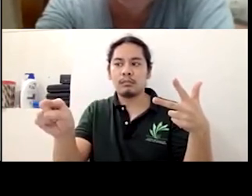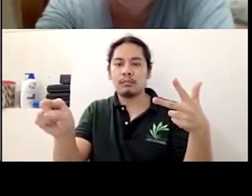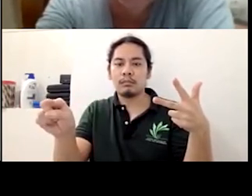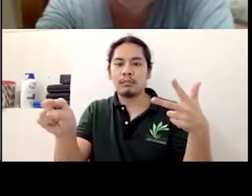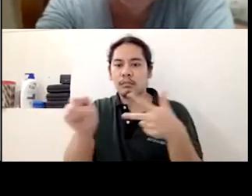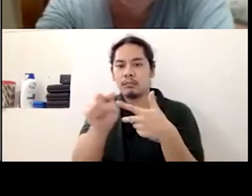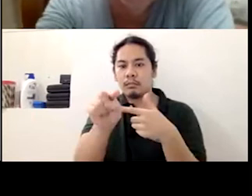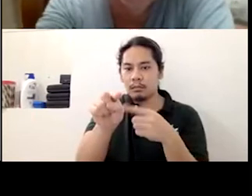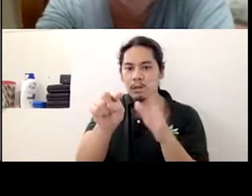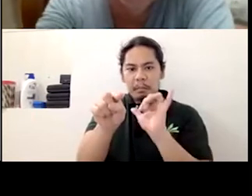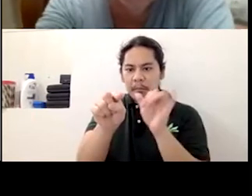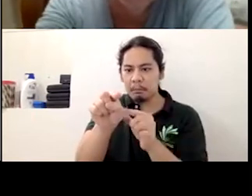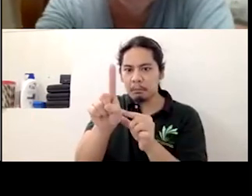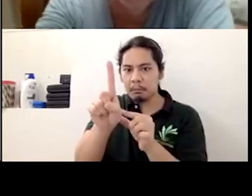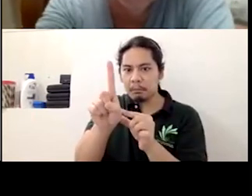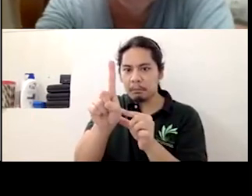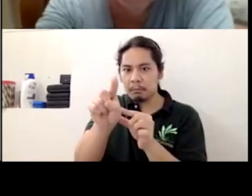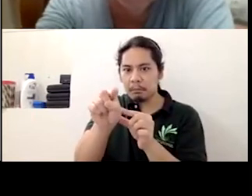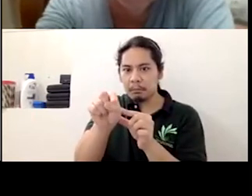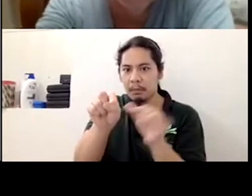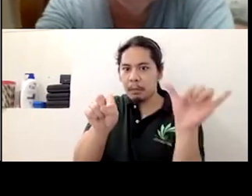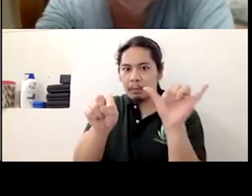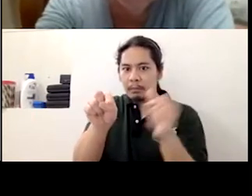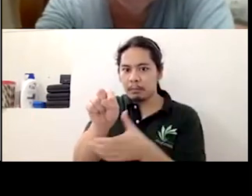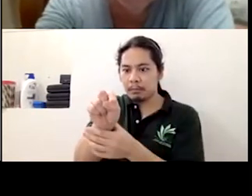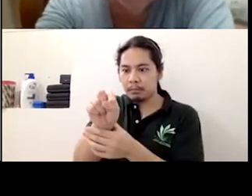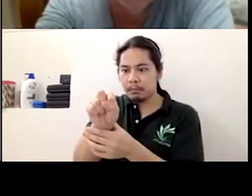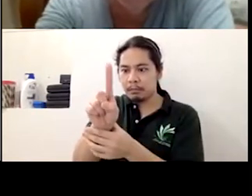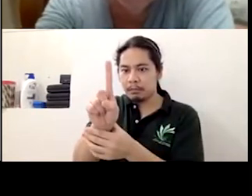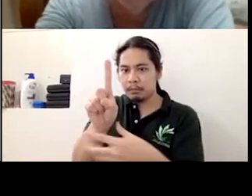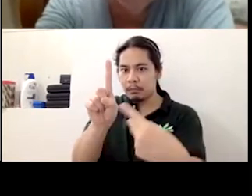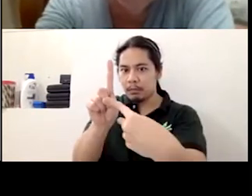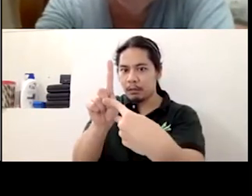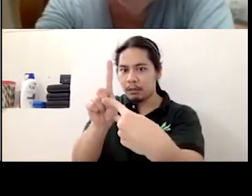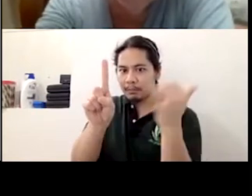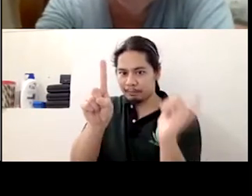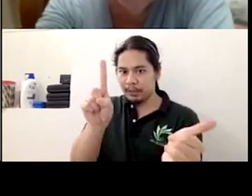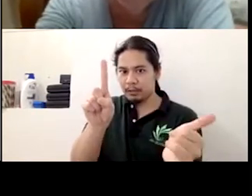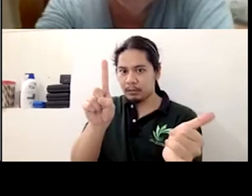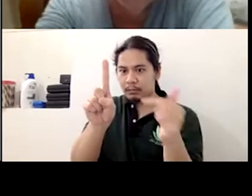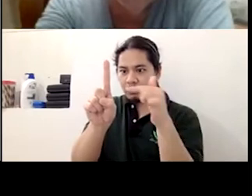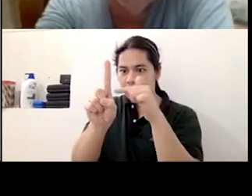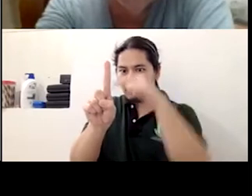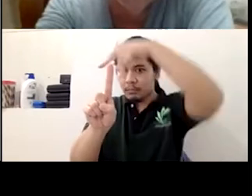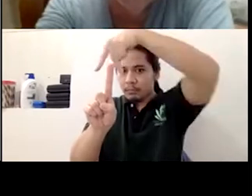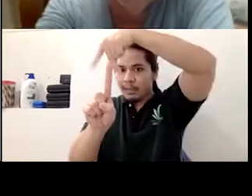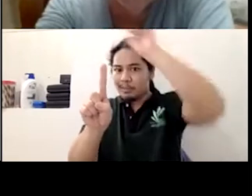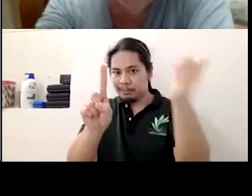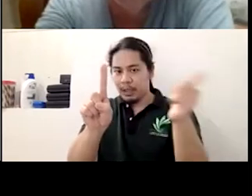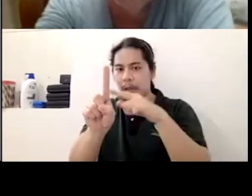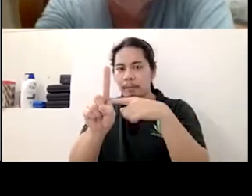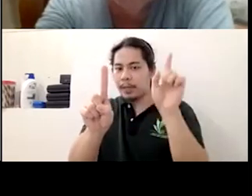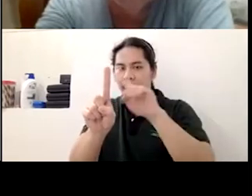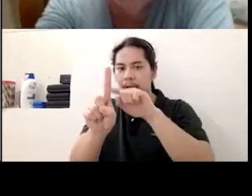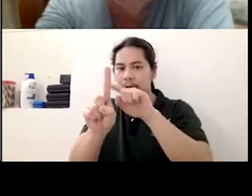two is orientation. But again, it might be different because we might have to